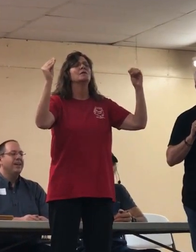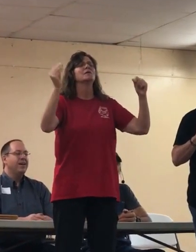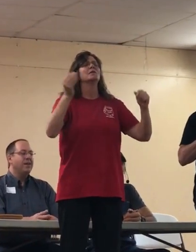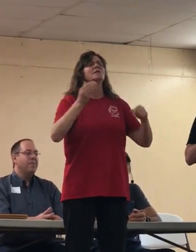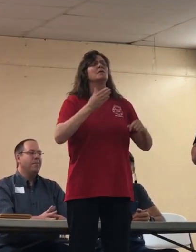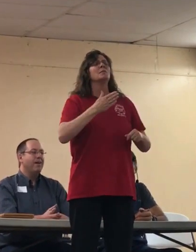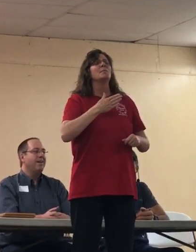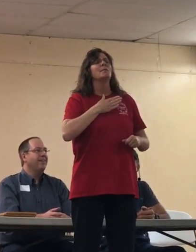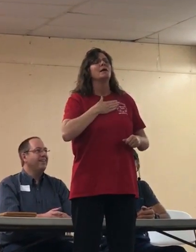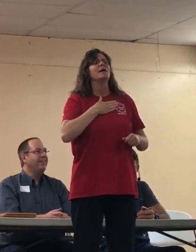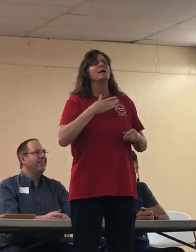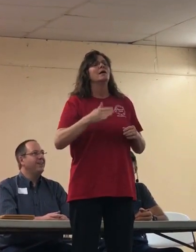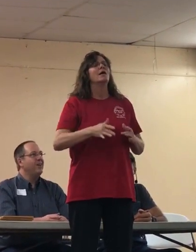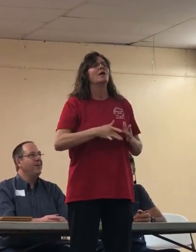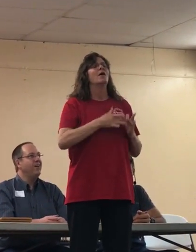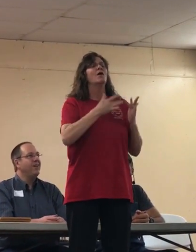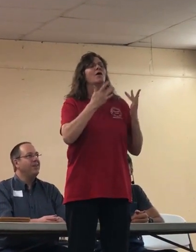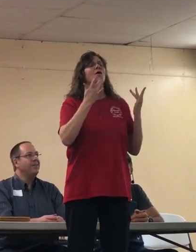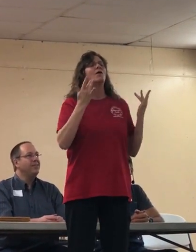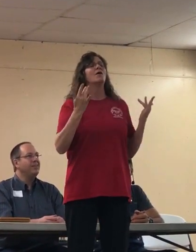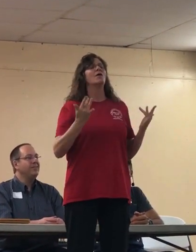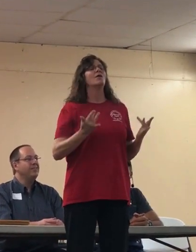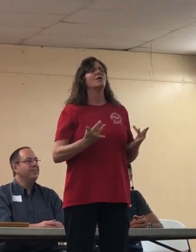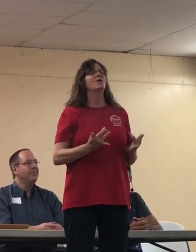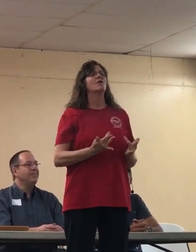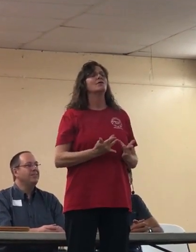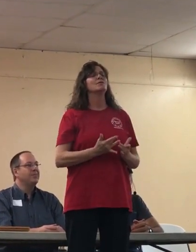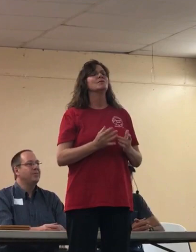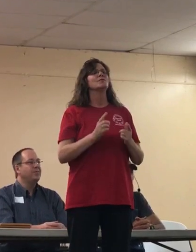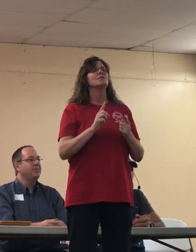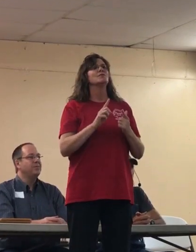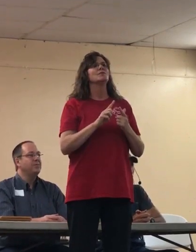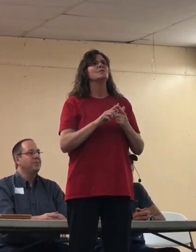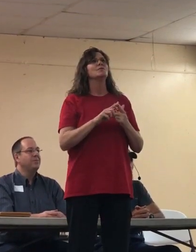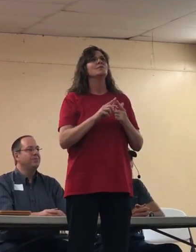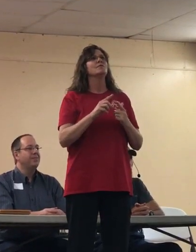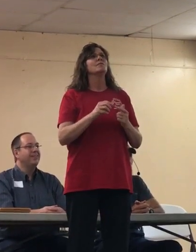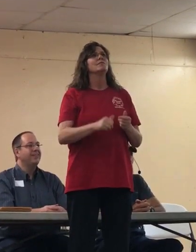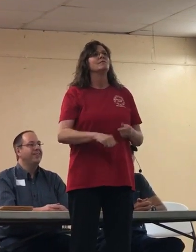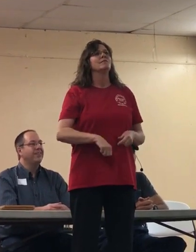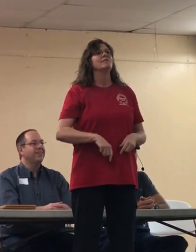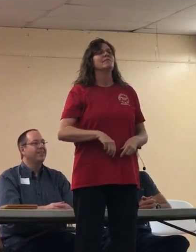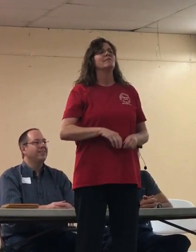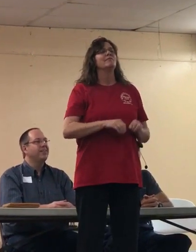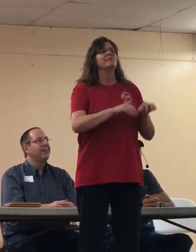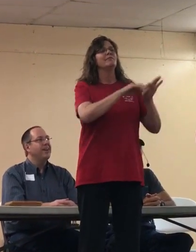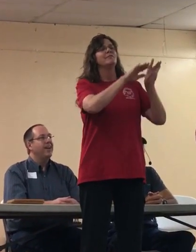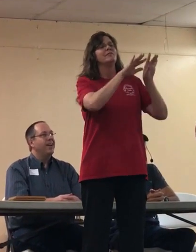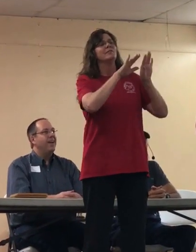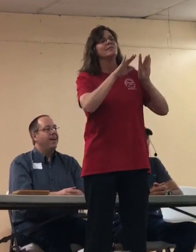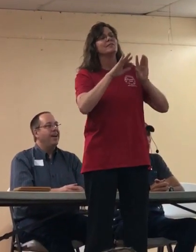my heart to fear.